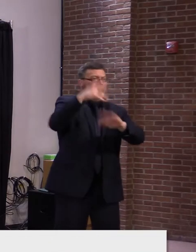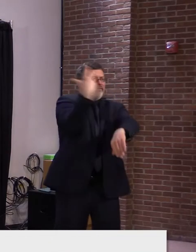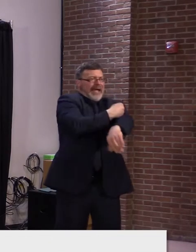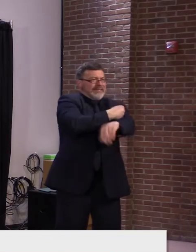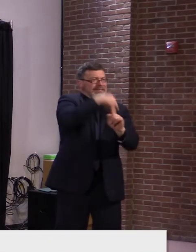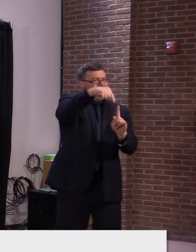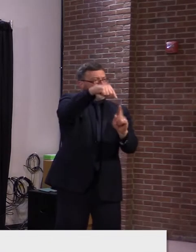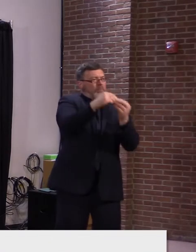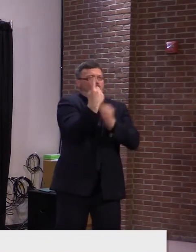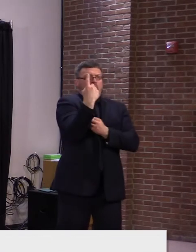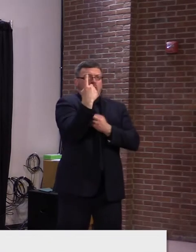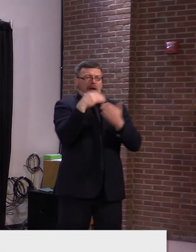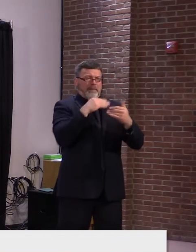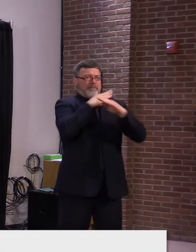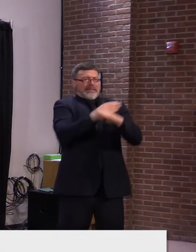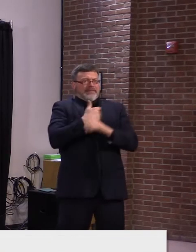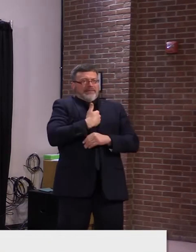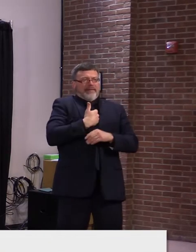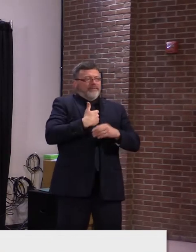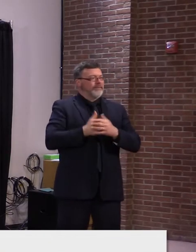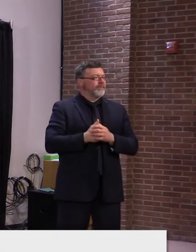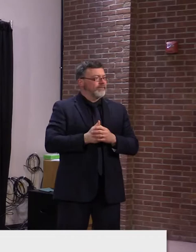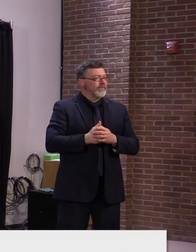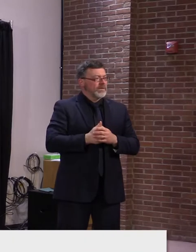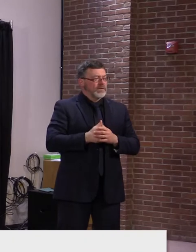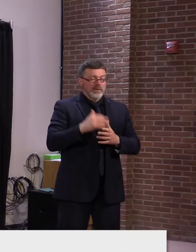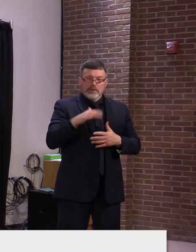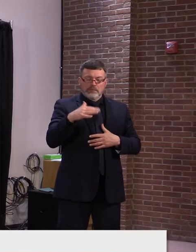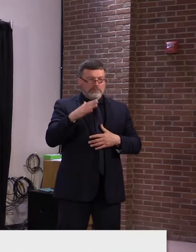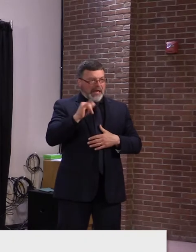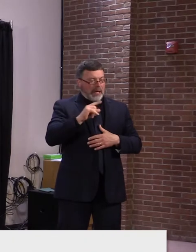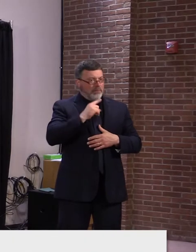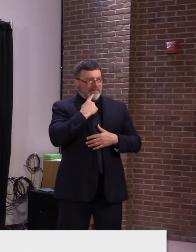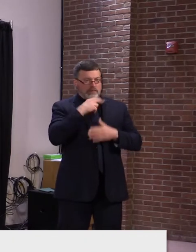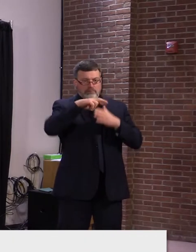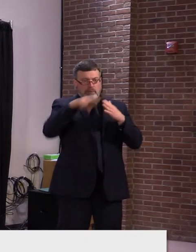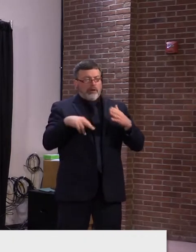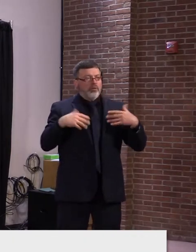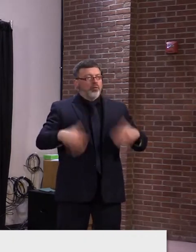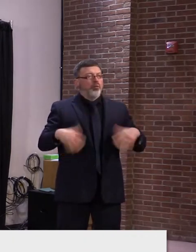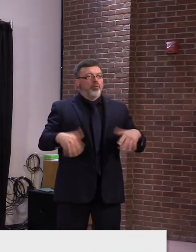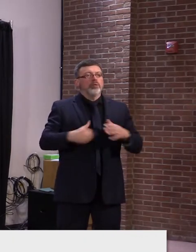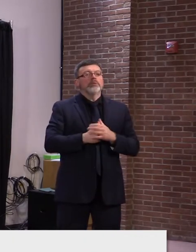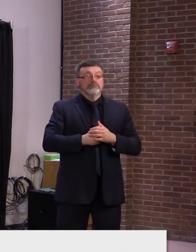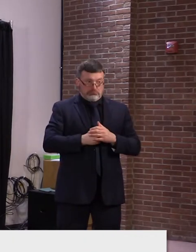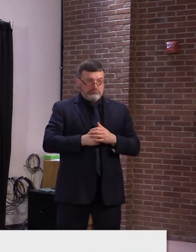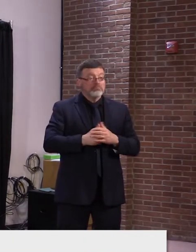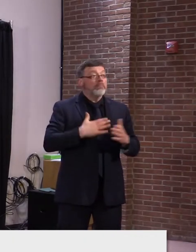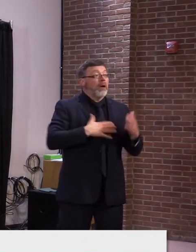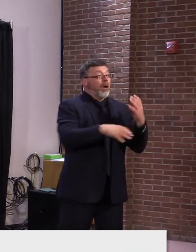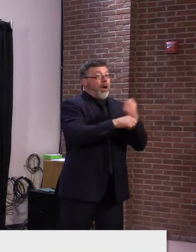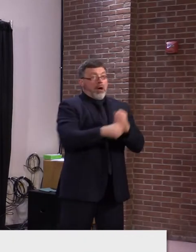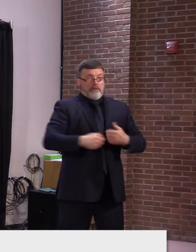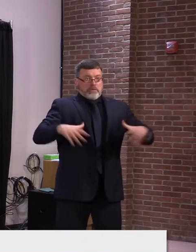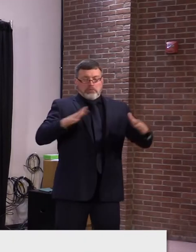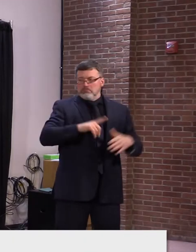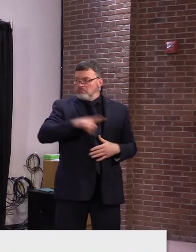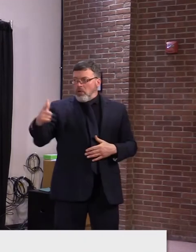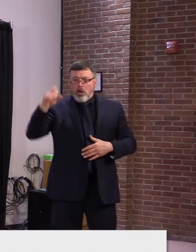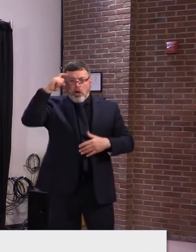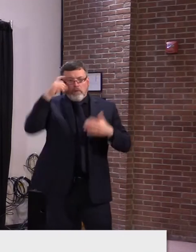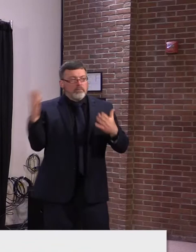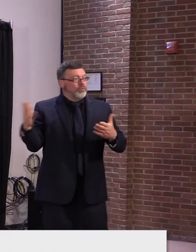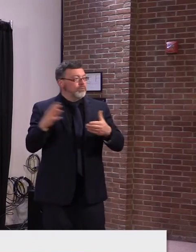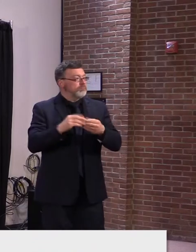most serious outcomes of COVID-19. I'll turn it back there. Thank you, Dr.